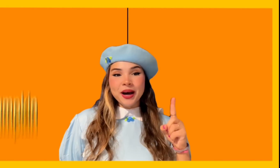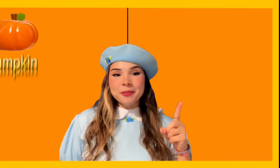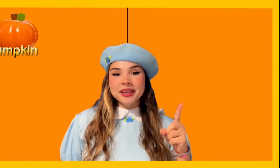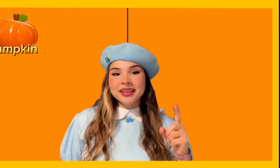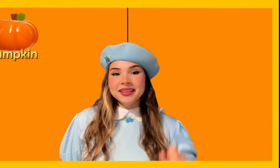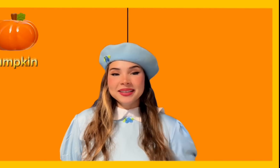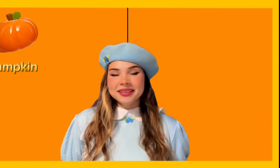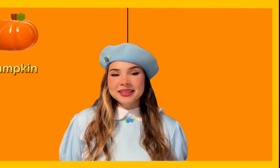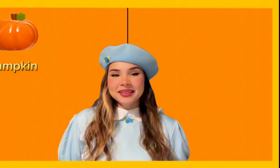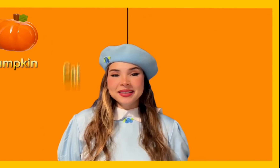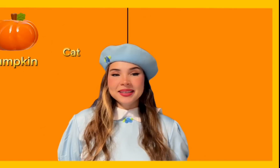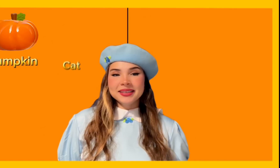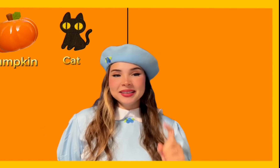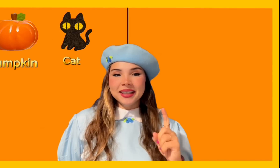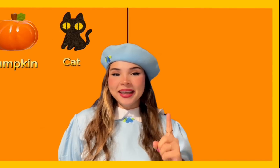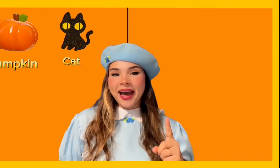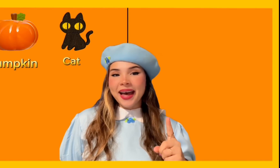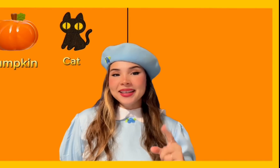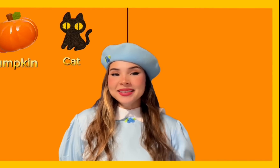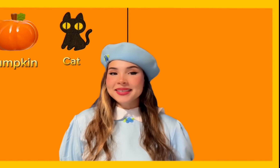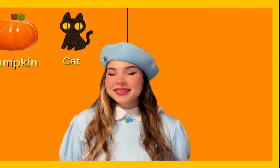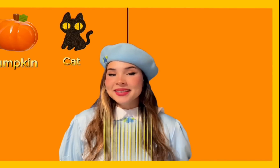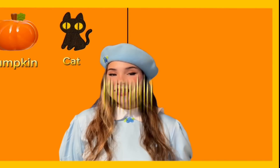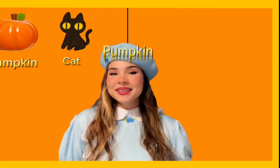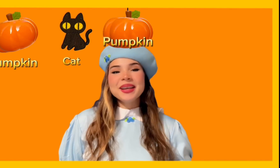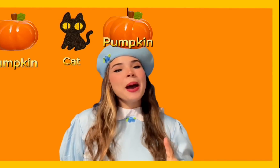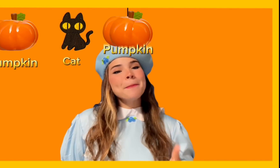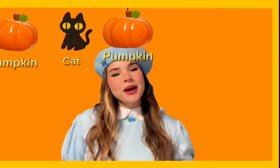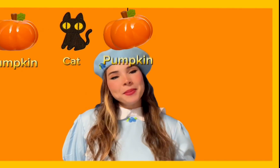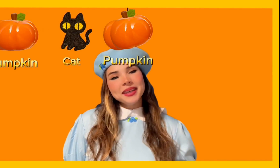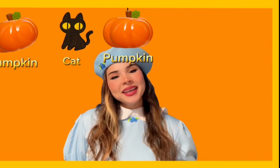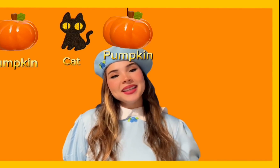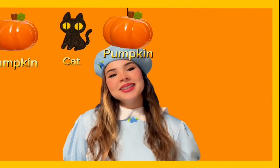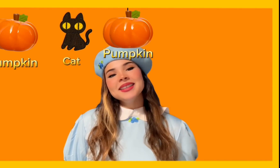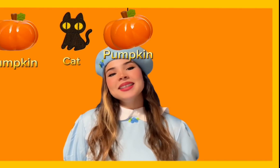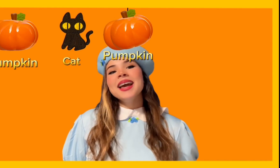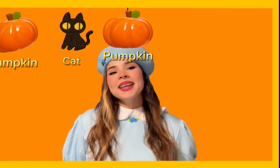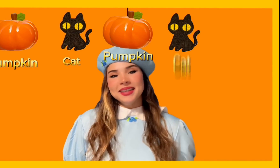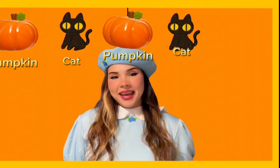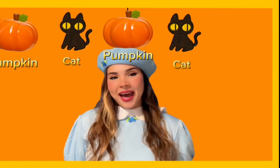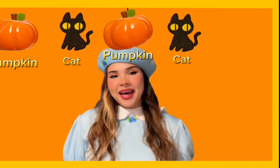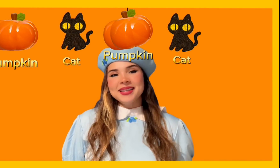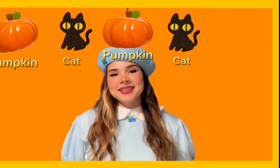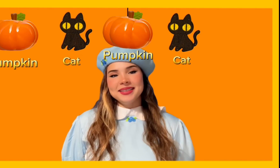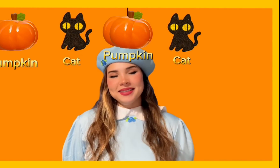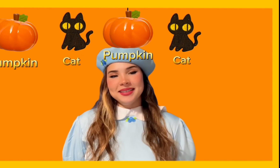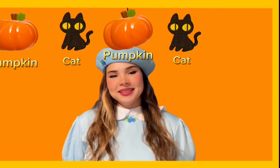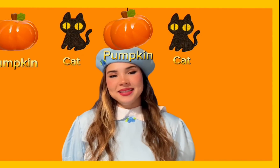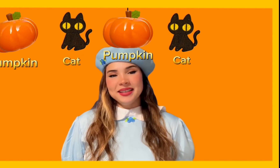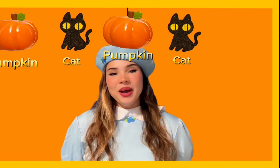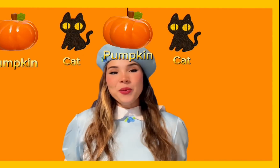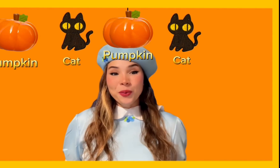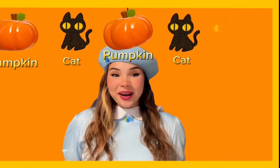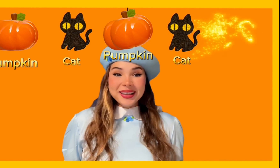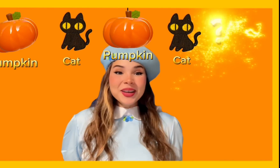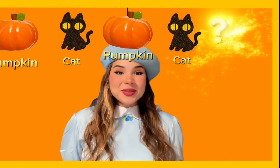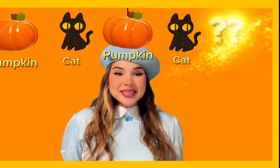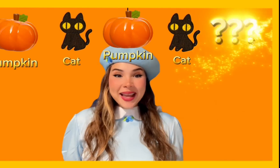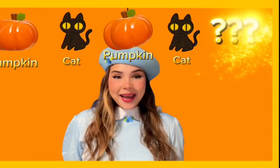pumpkin, cat, pumpkin, cat. What goes